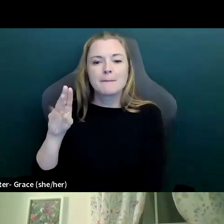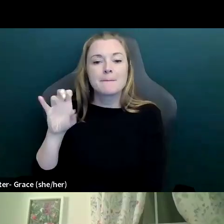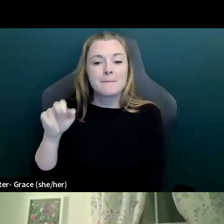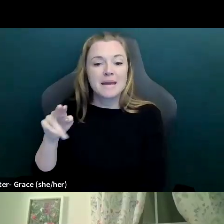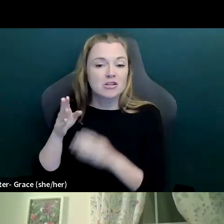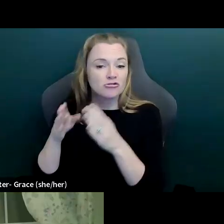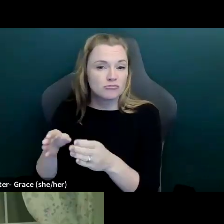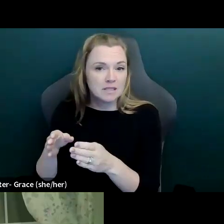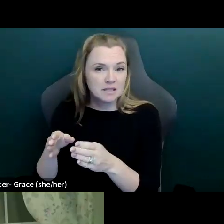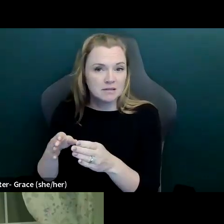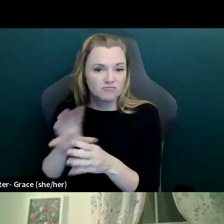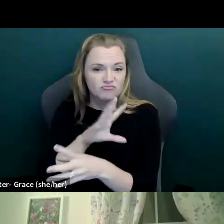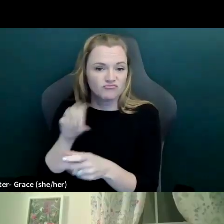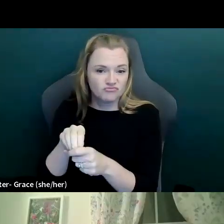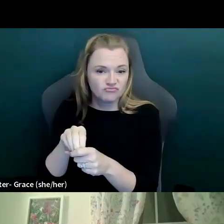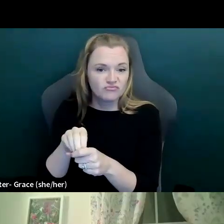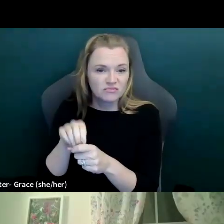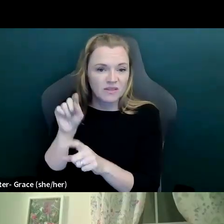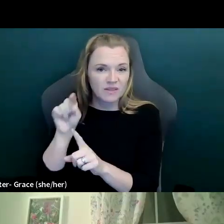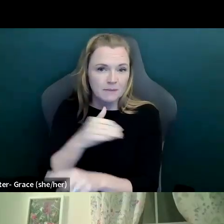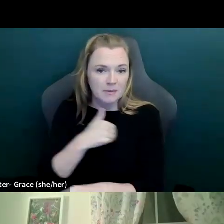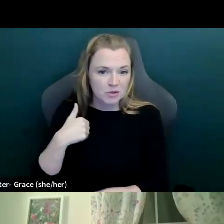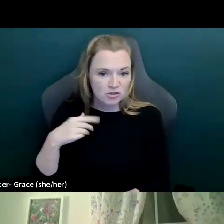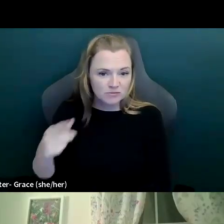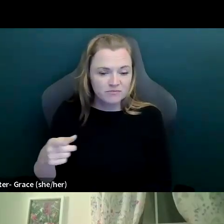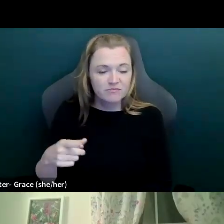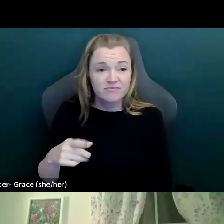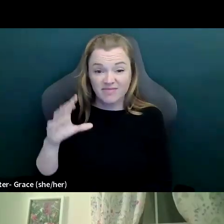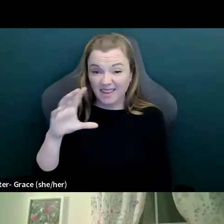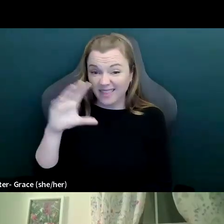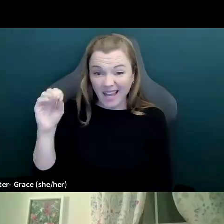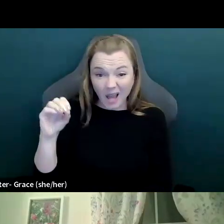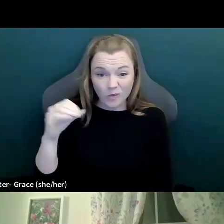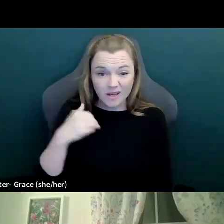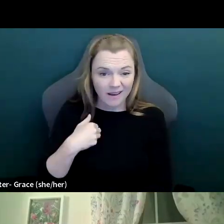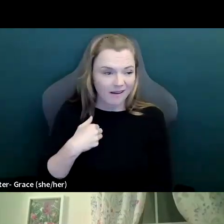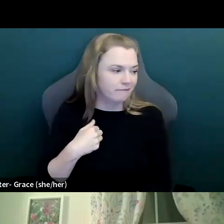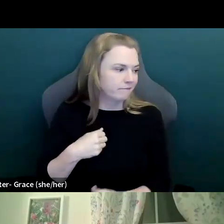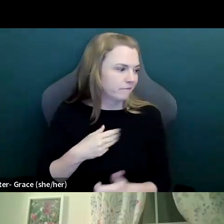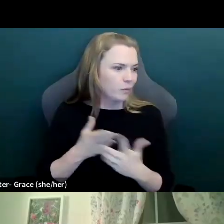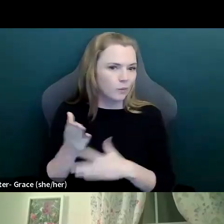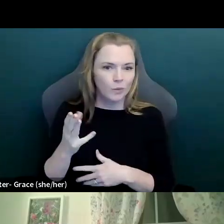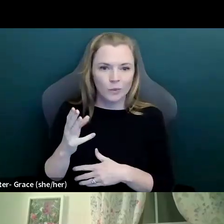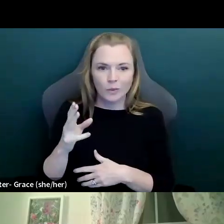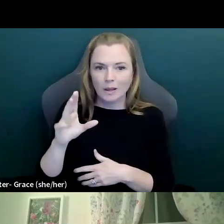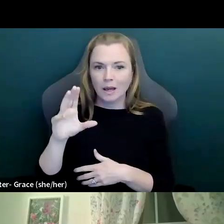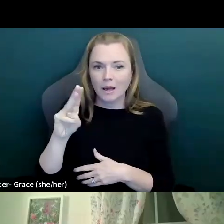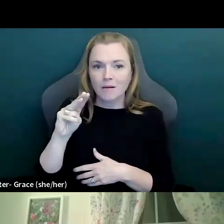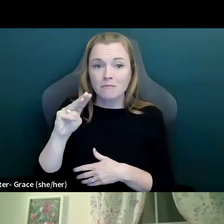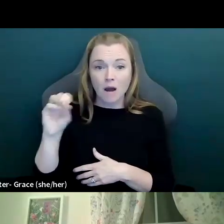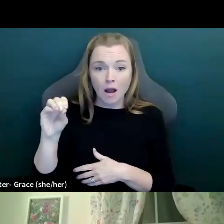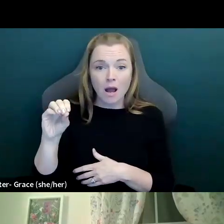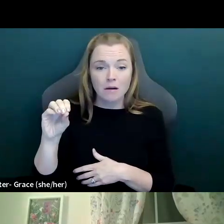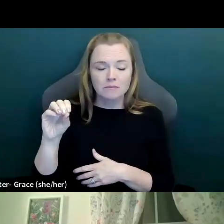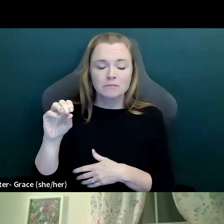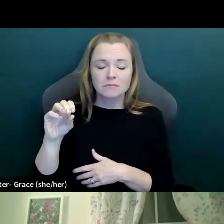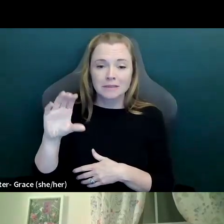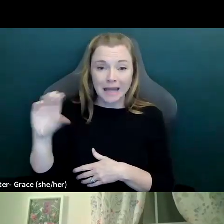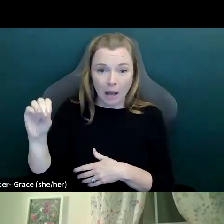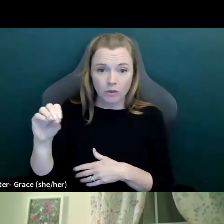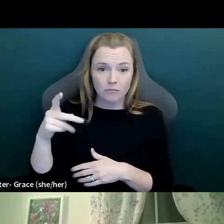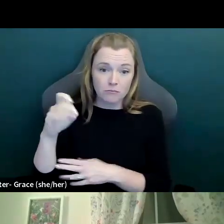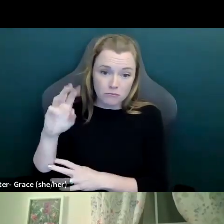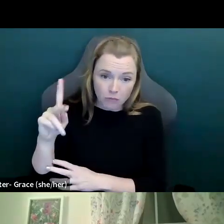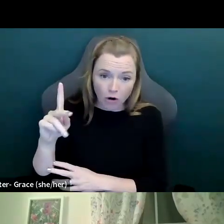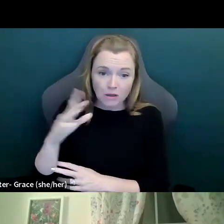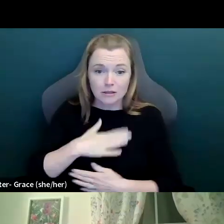things, even the county has like stuff through Montgomery County Parks and Recreation. I mean, I think probably aside